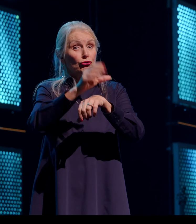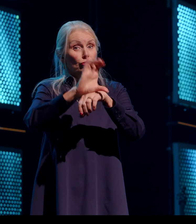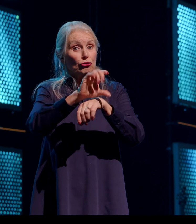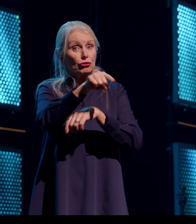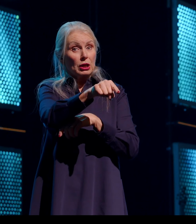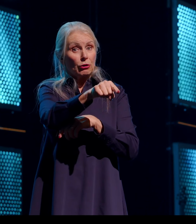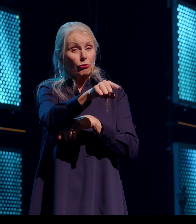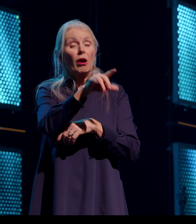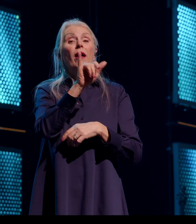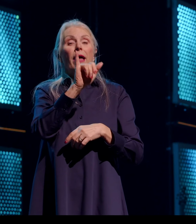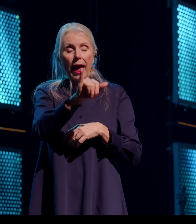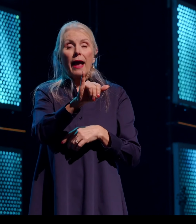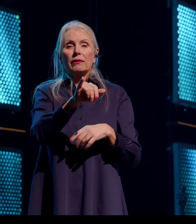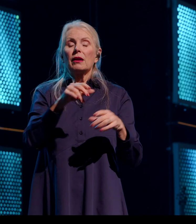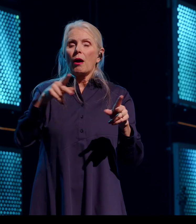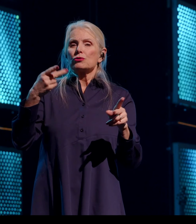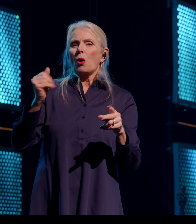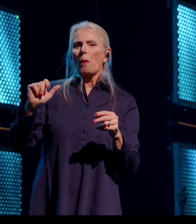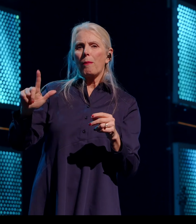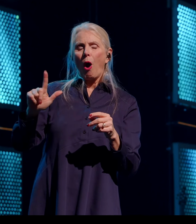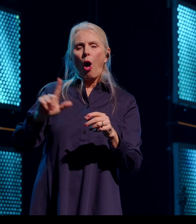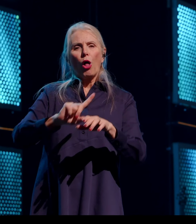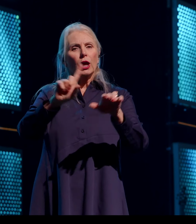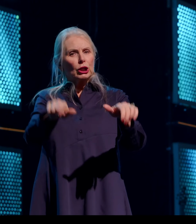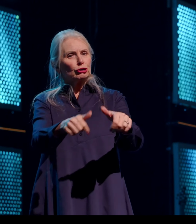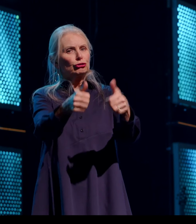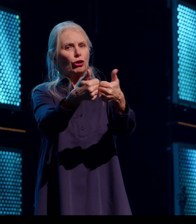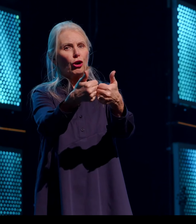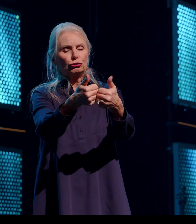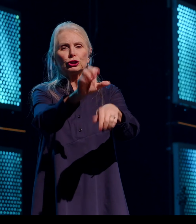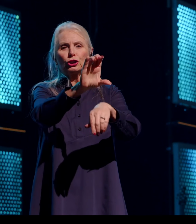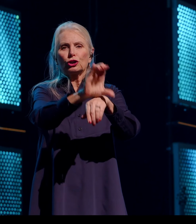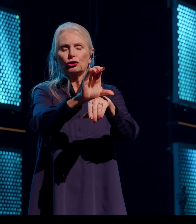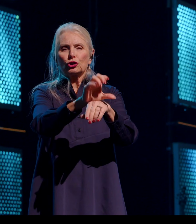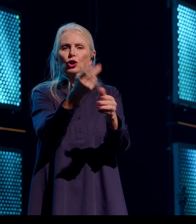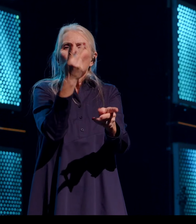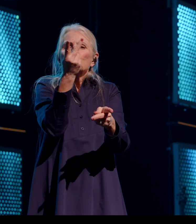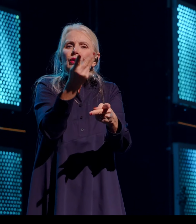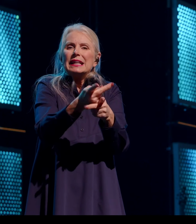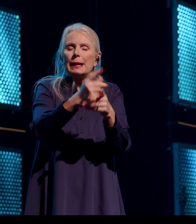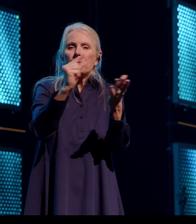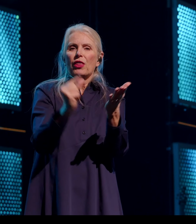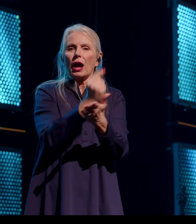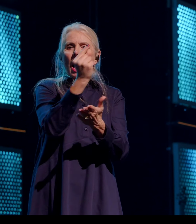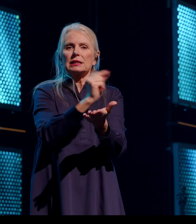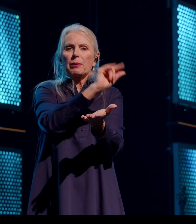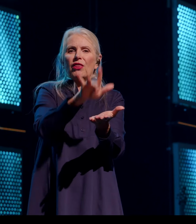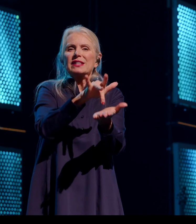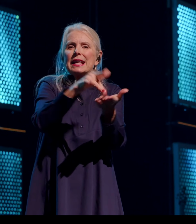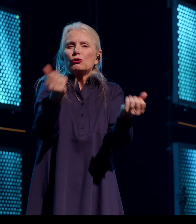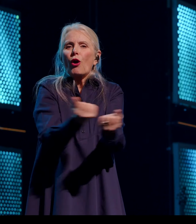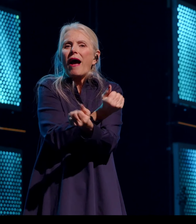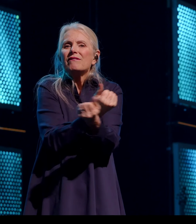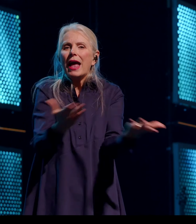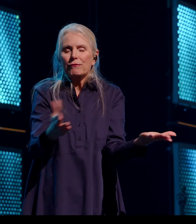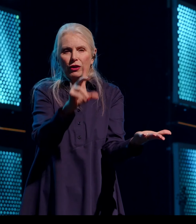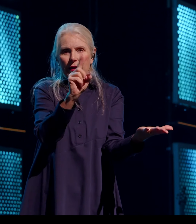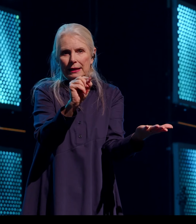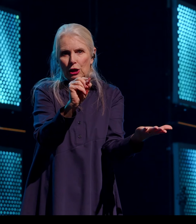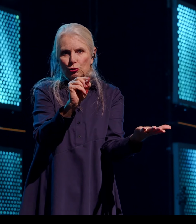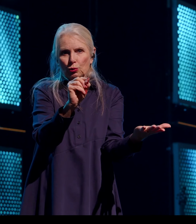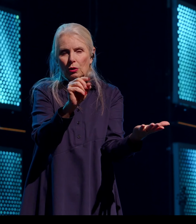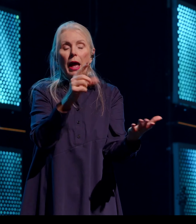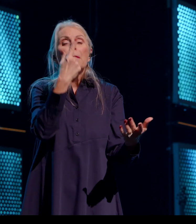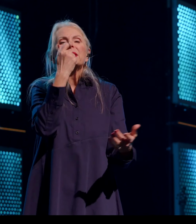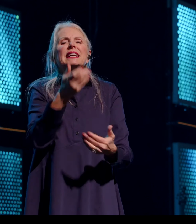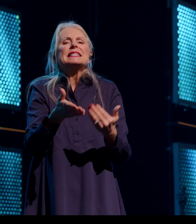led him to plant. Paul is charging this church to keep the gospel center of everything that they do because it's